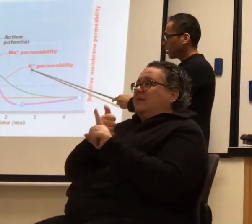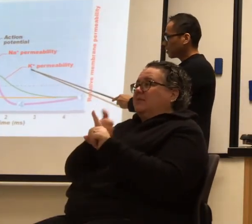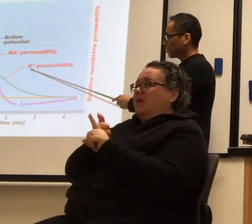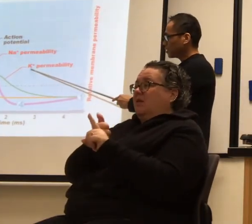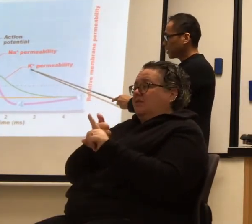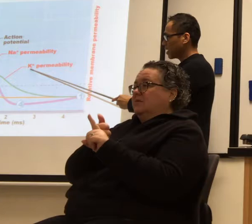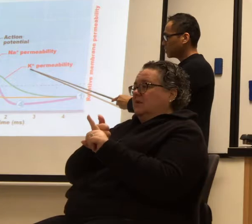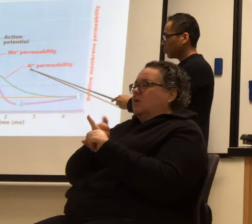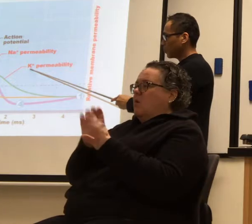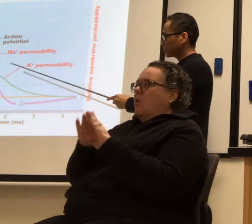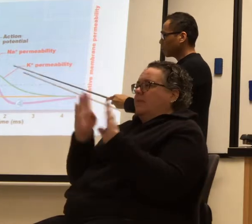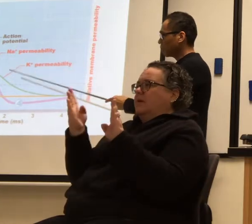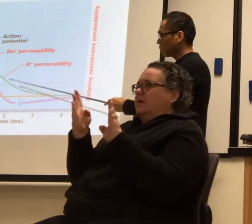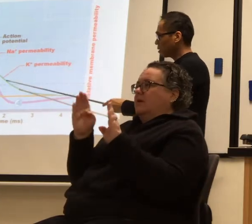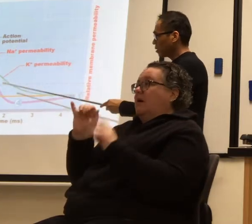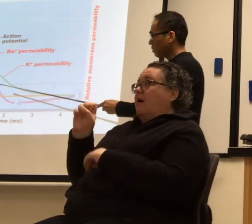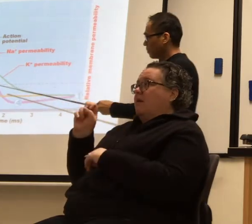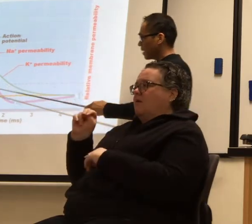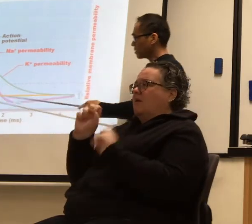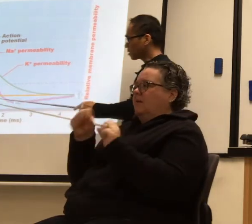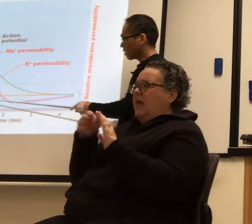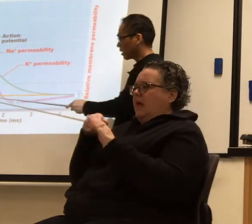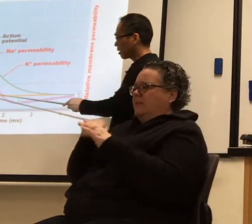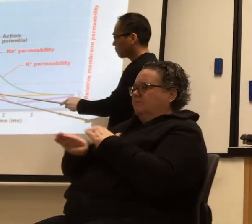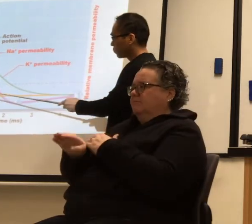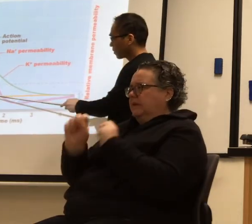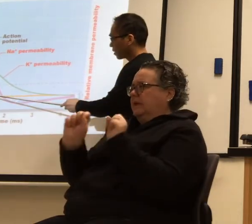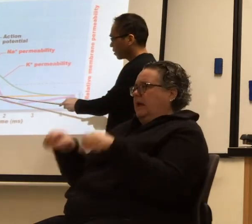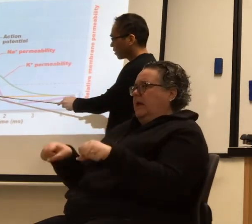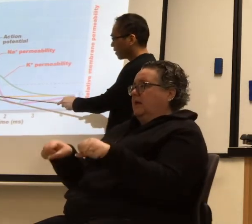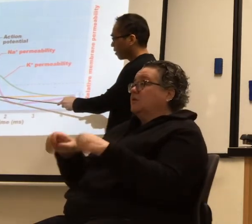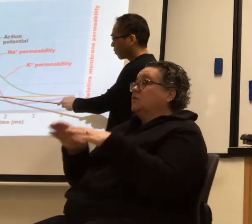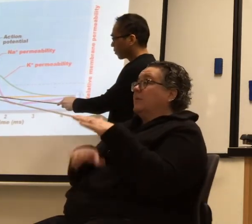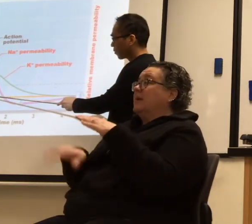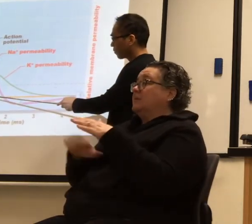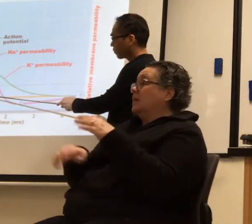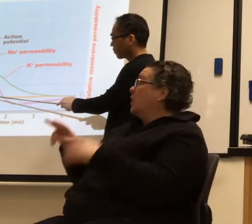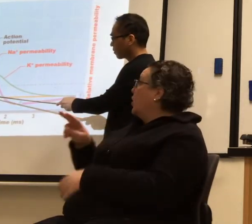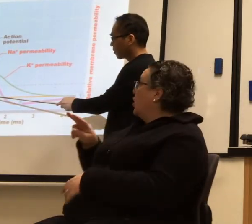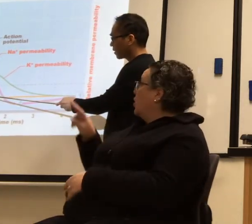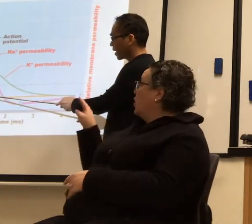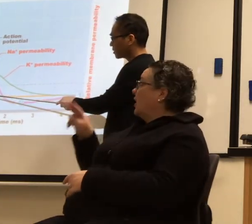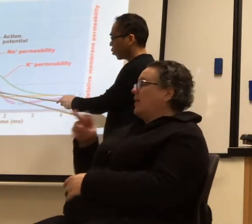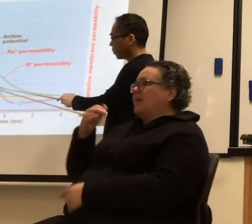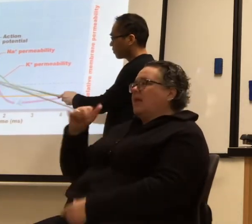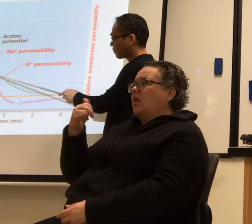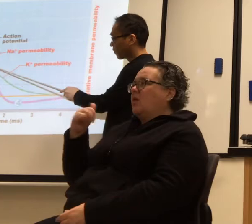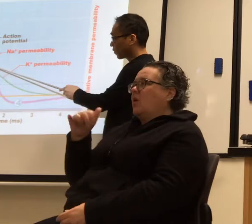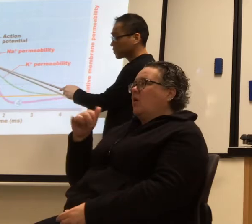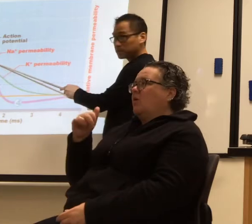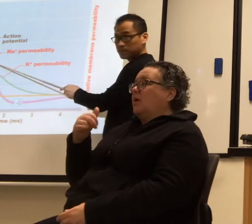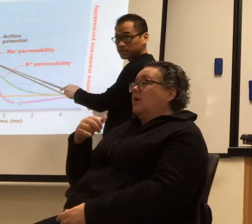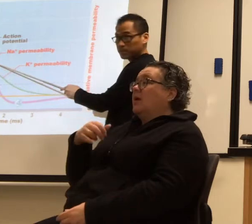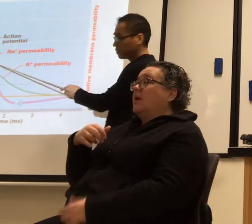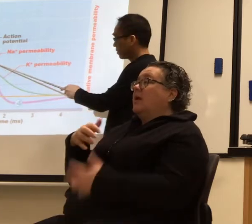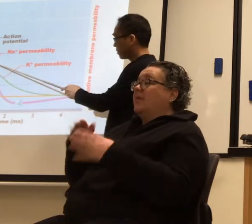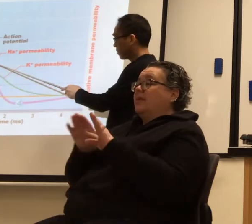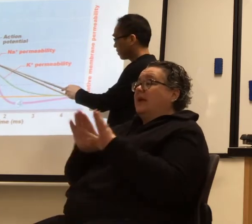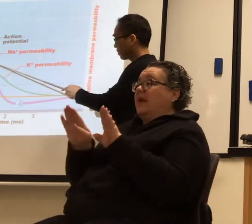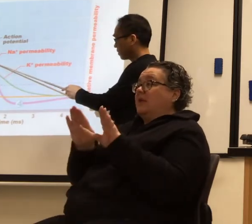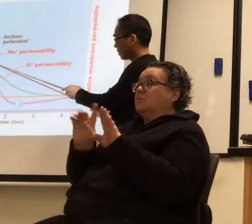this ion, that means the gate is open. So basically, look at the yellow curve. The gates open first,